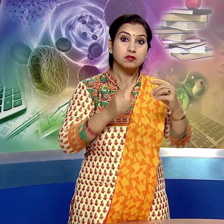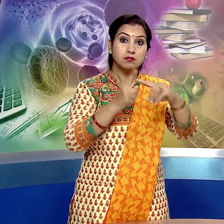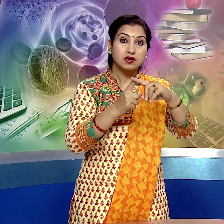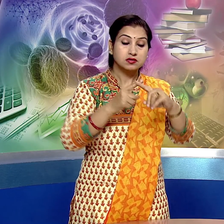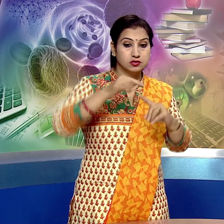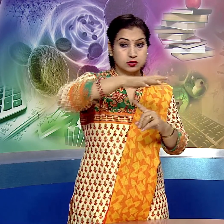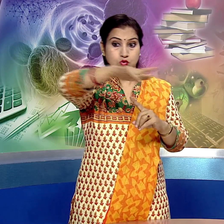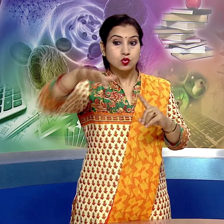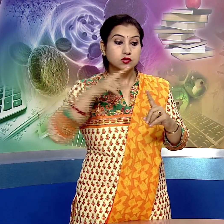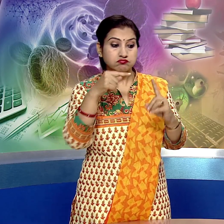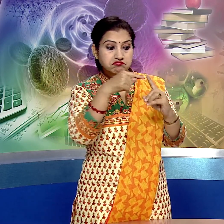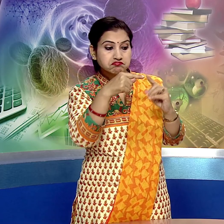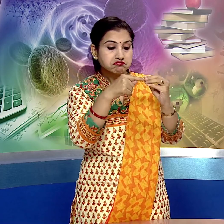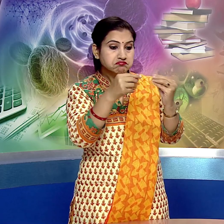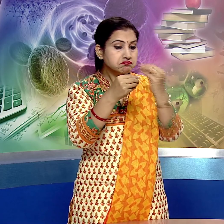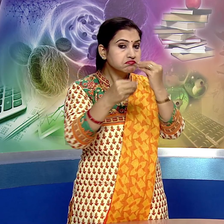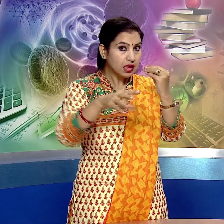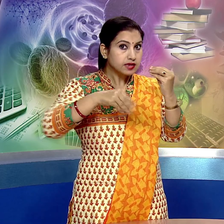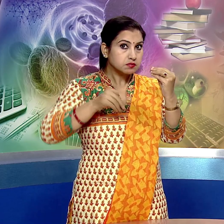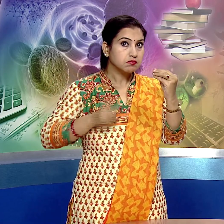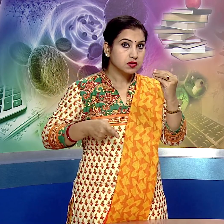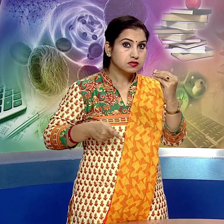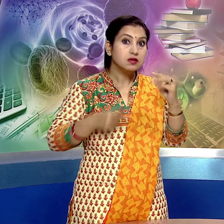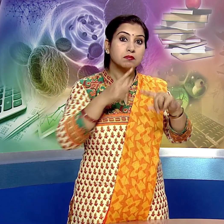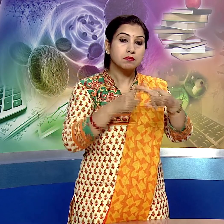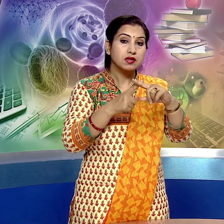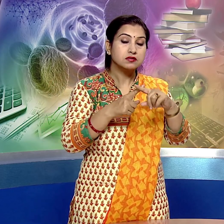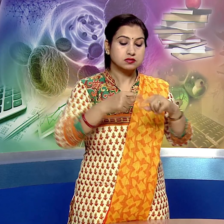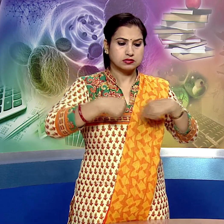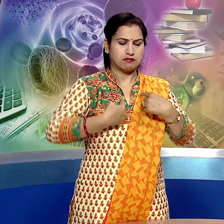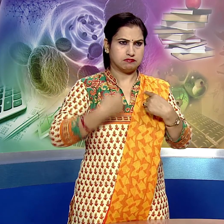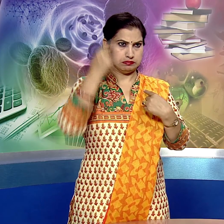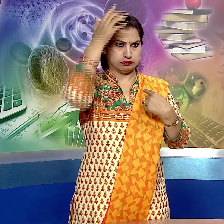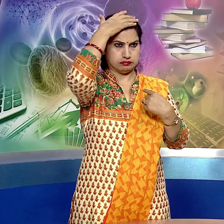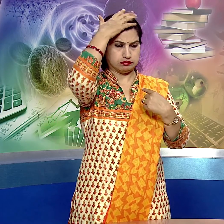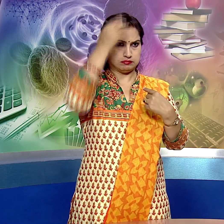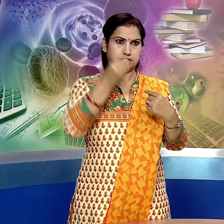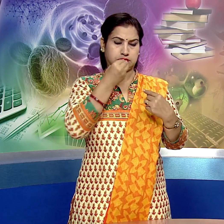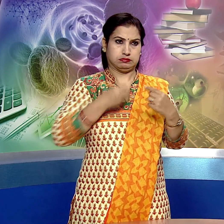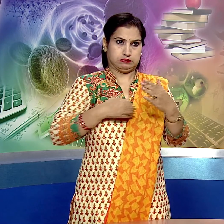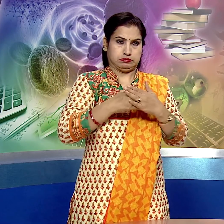socially acceptable, and fulfills psychological needs.